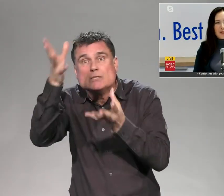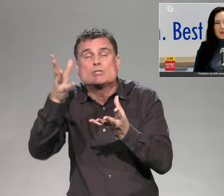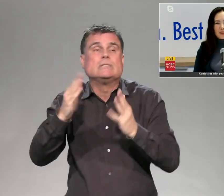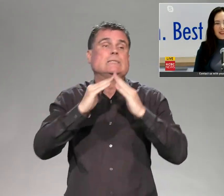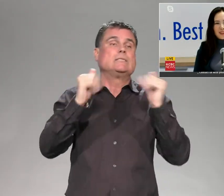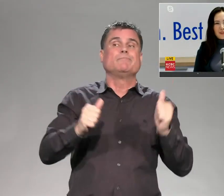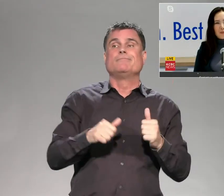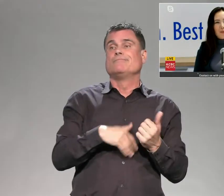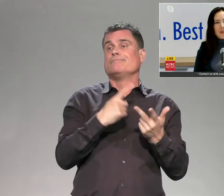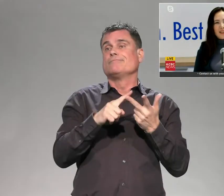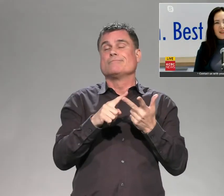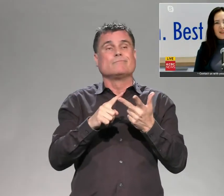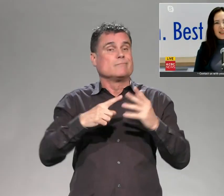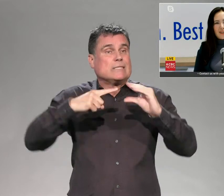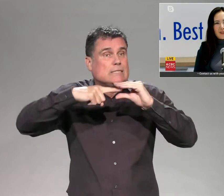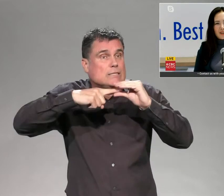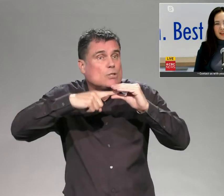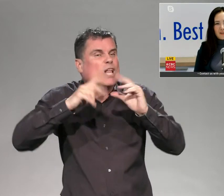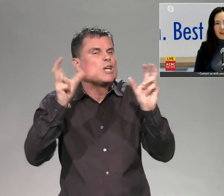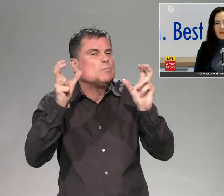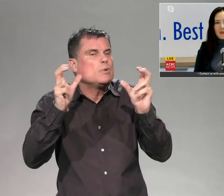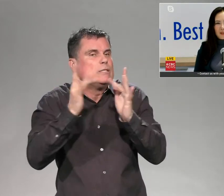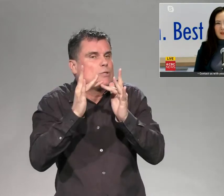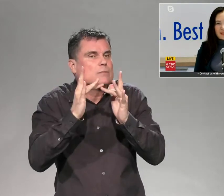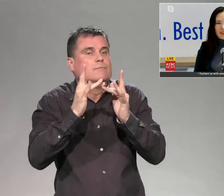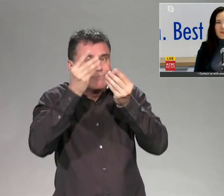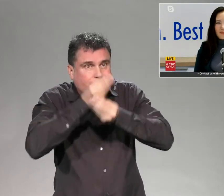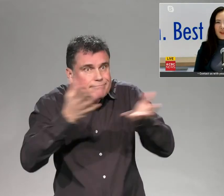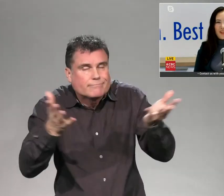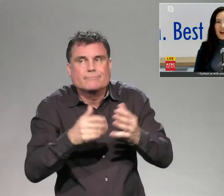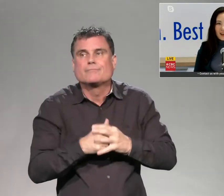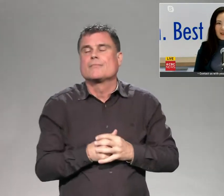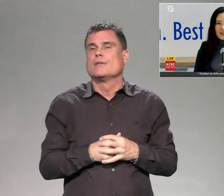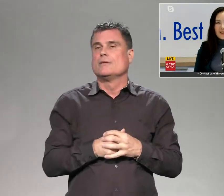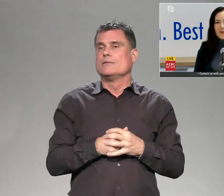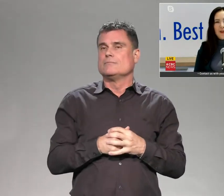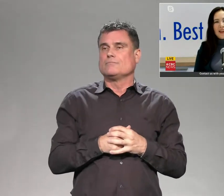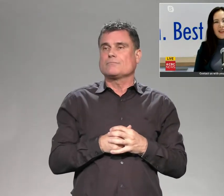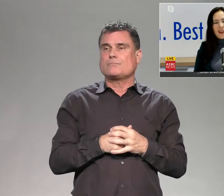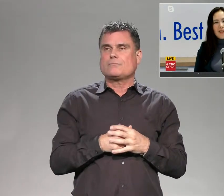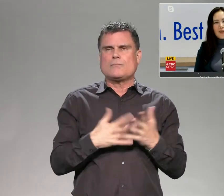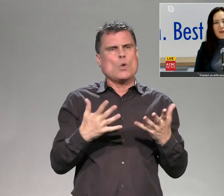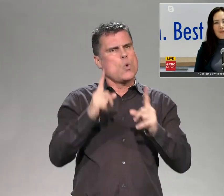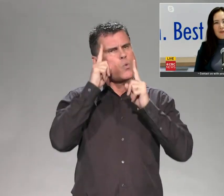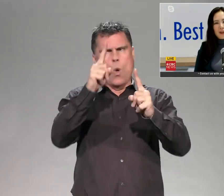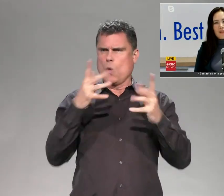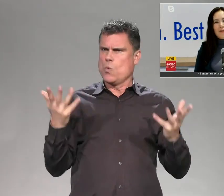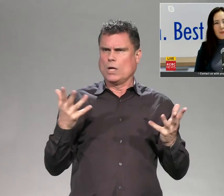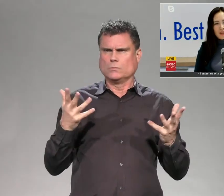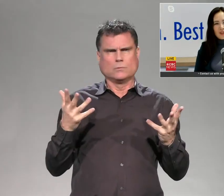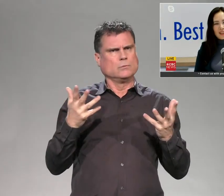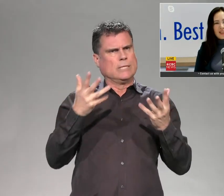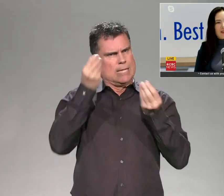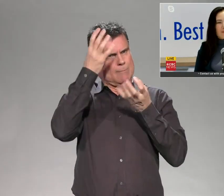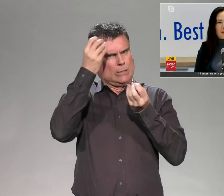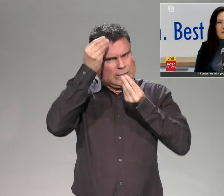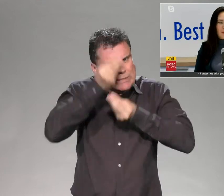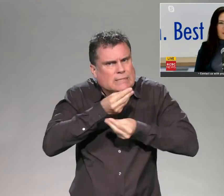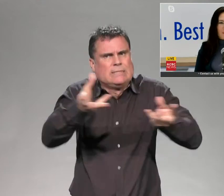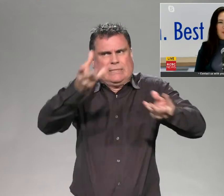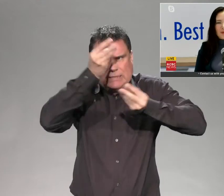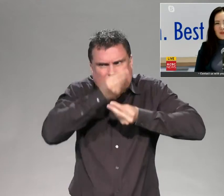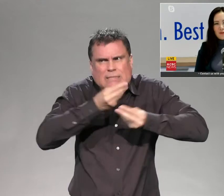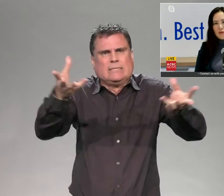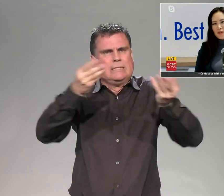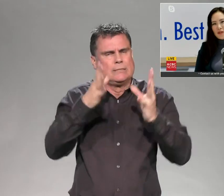want to ensure that the reports that Dr. Henry and Minister Dix provide are accurate. So that has a lot of information needs, and everybody with